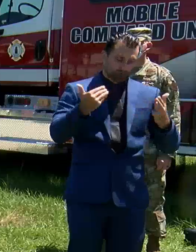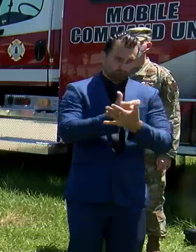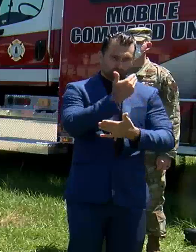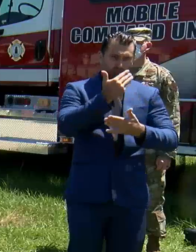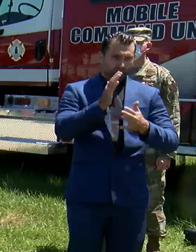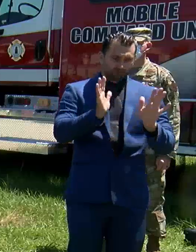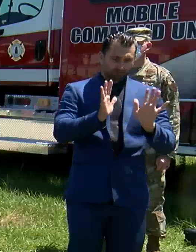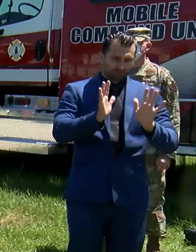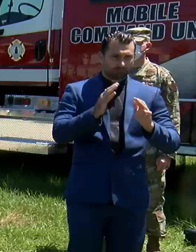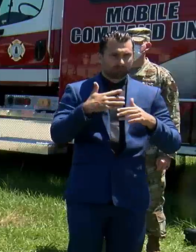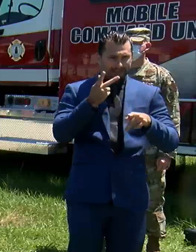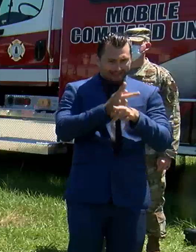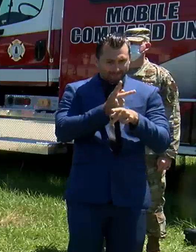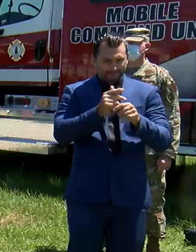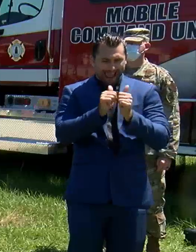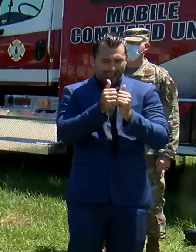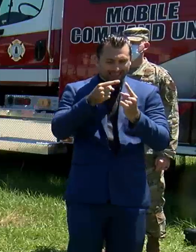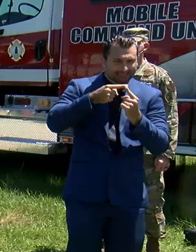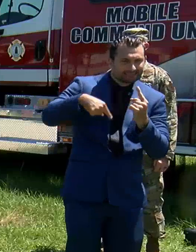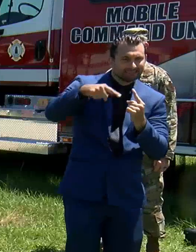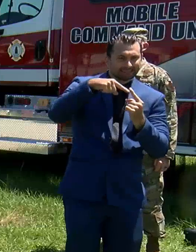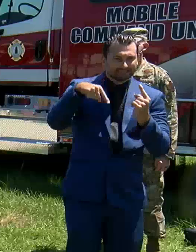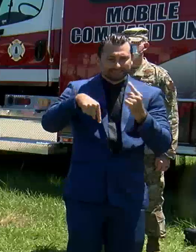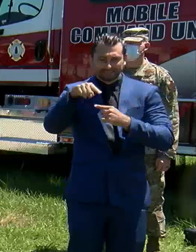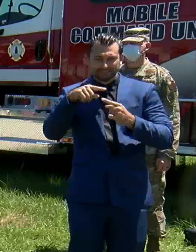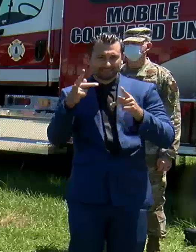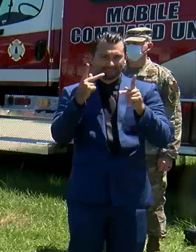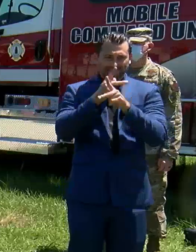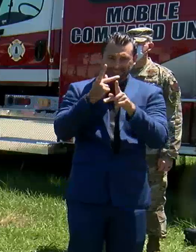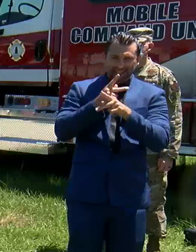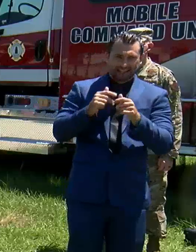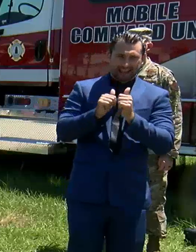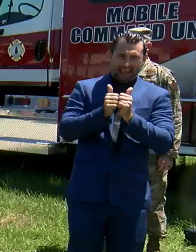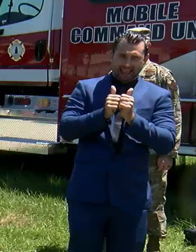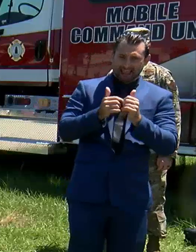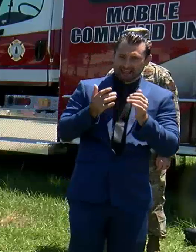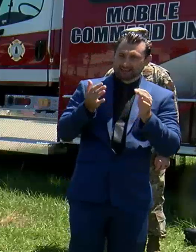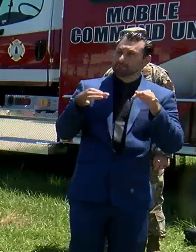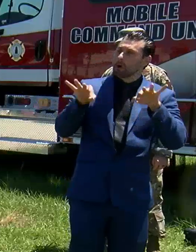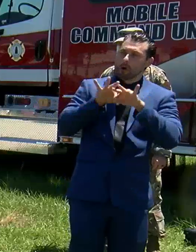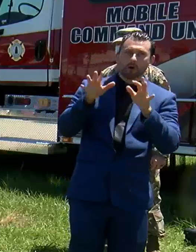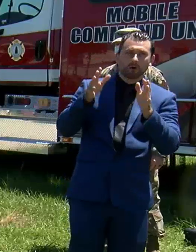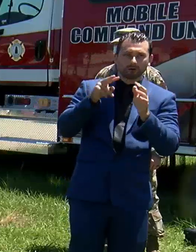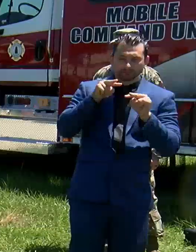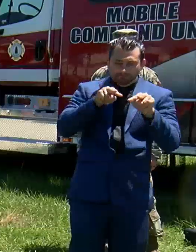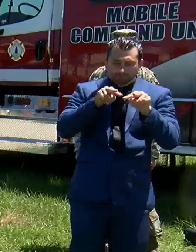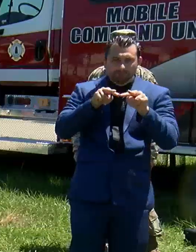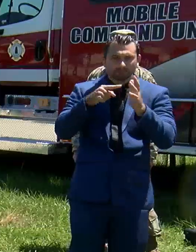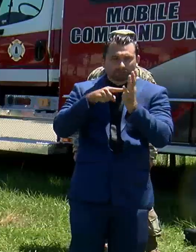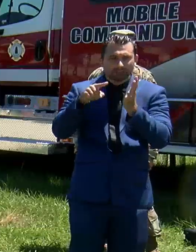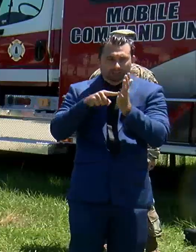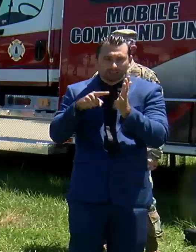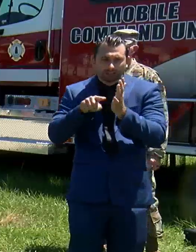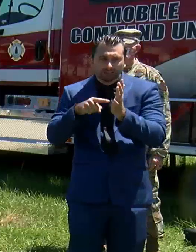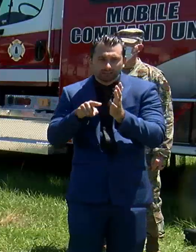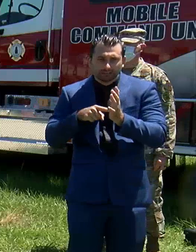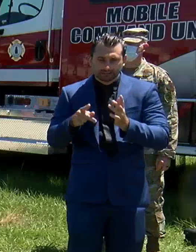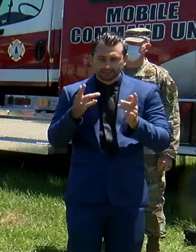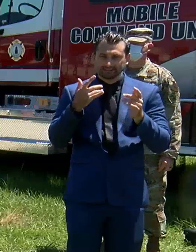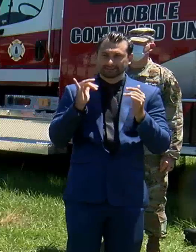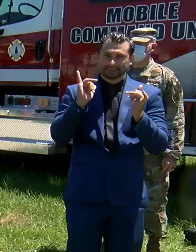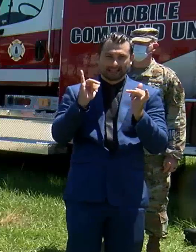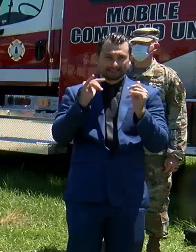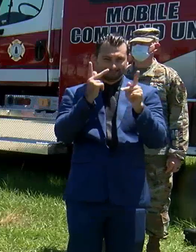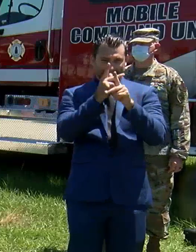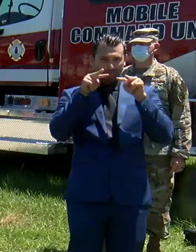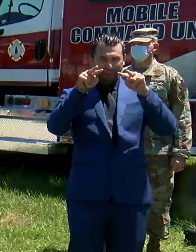around the system by hand? But you have to do all these checks to comply with law, so you just couldn't do it. So we've engineered it. There's been, I